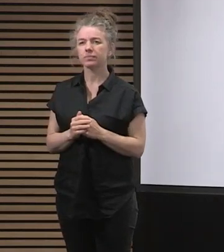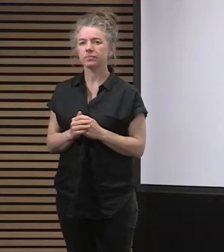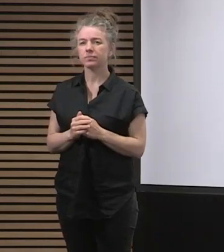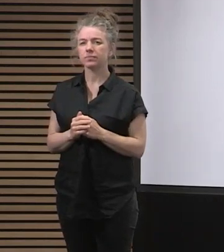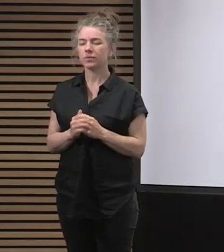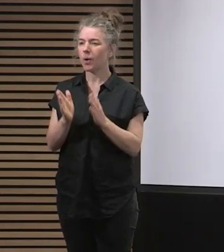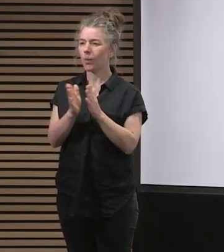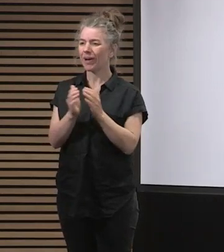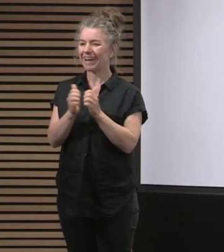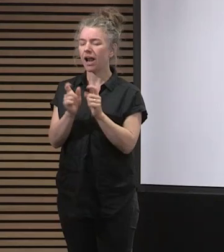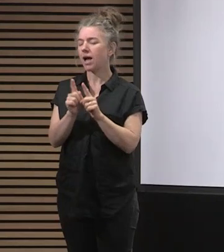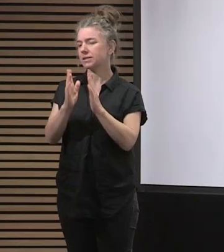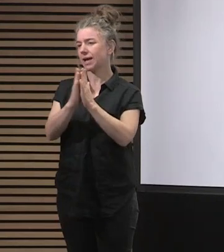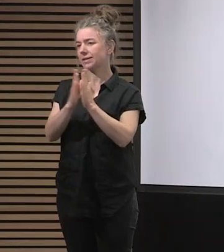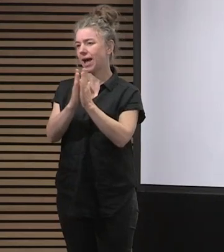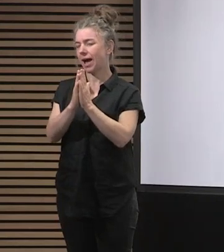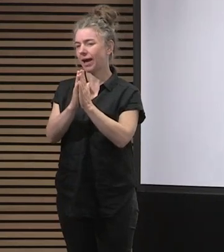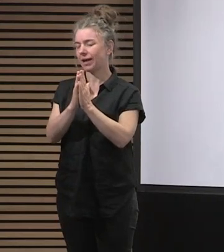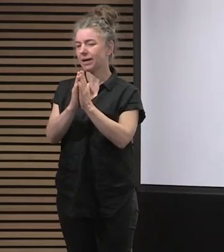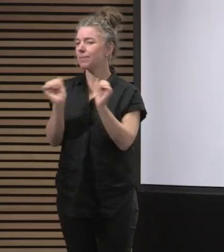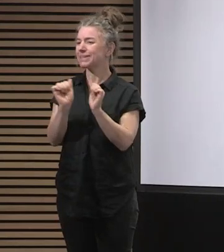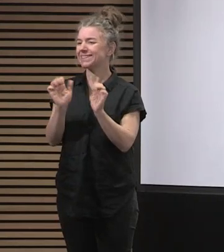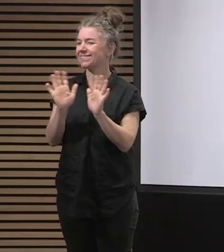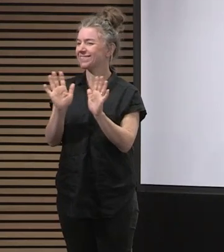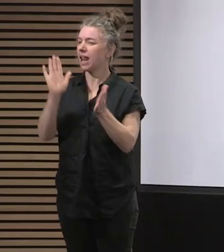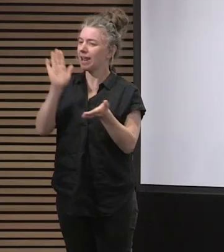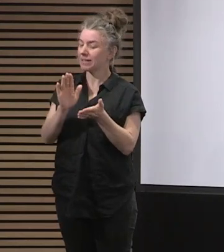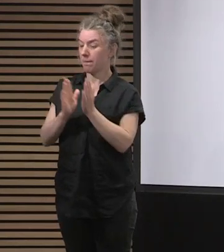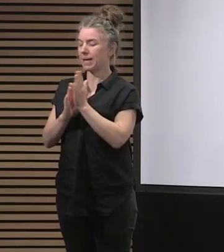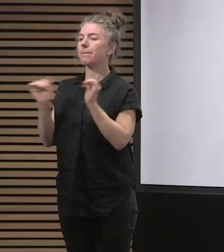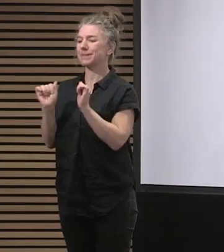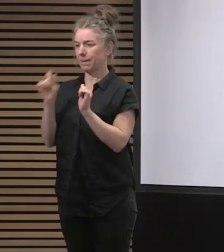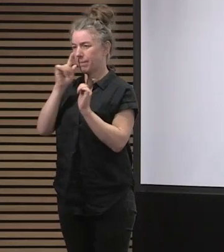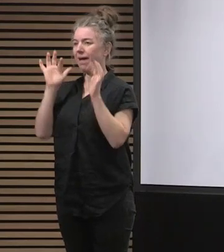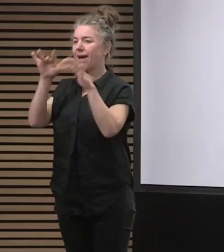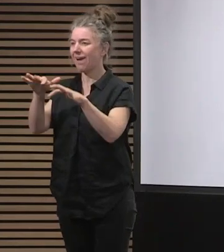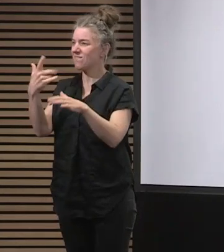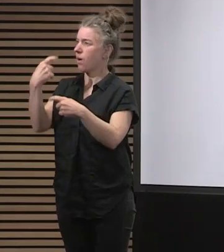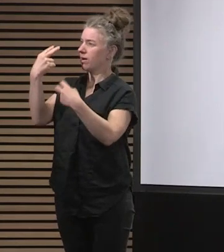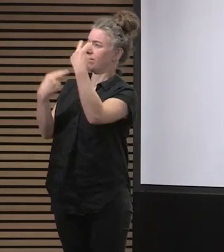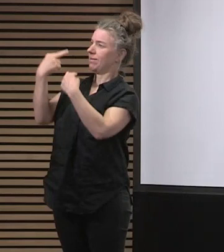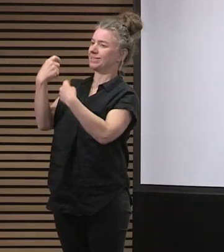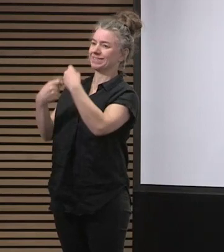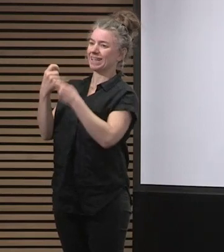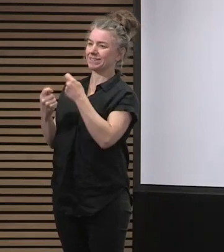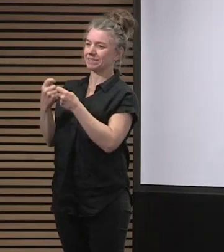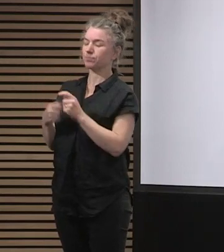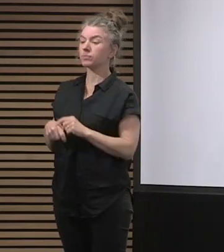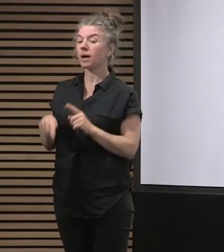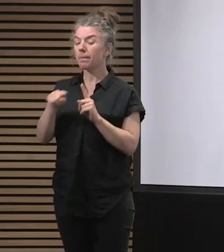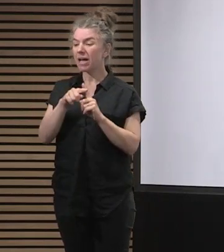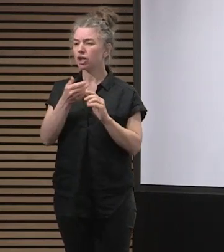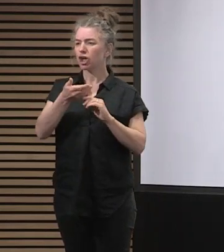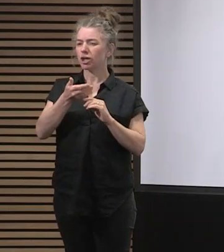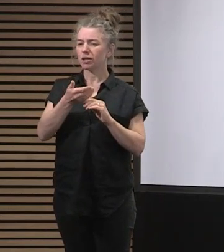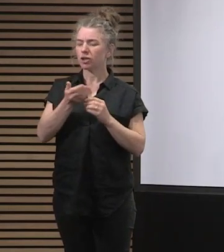care provided on a Sunday, and then Monday tends to be another big day. I think the second thing is just the availability of couriers and so on